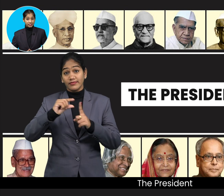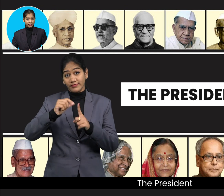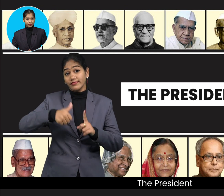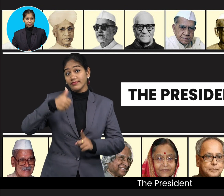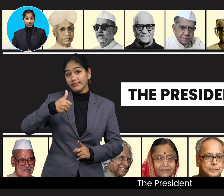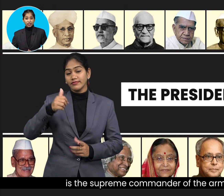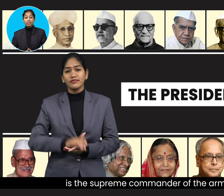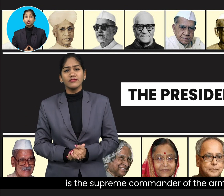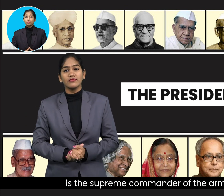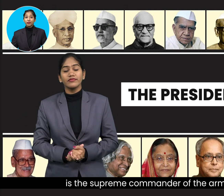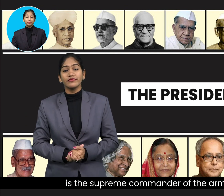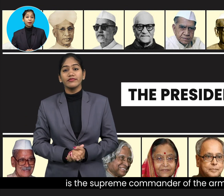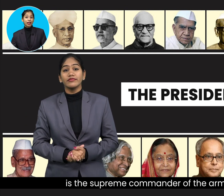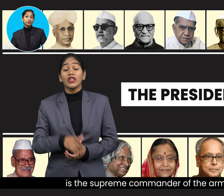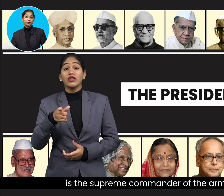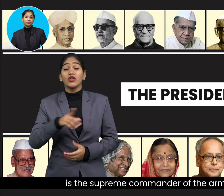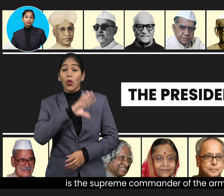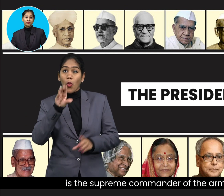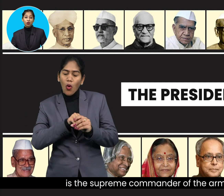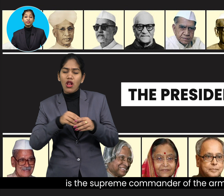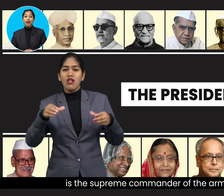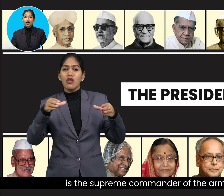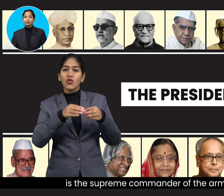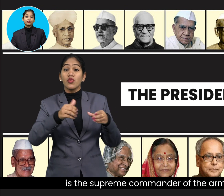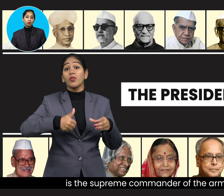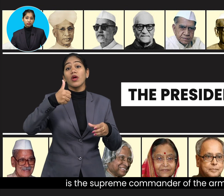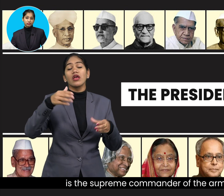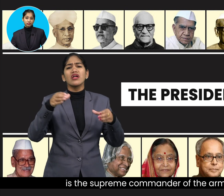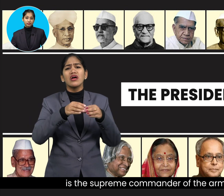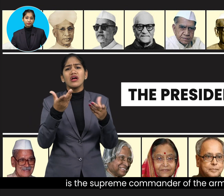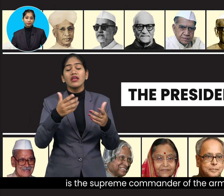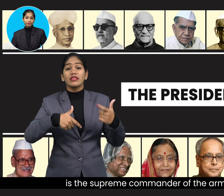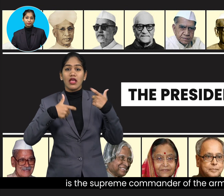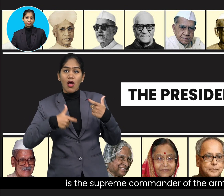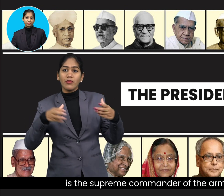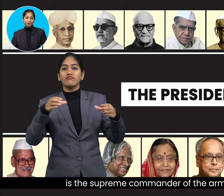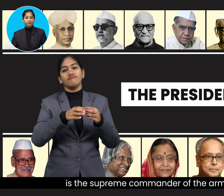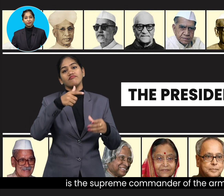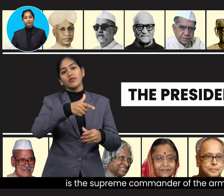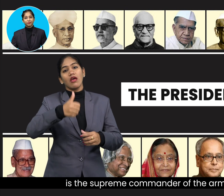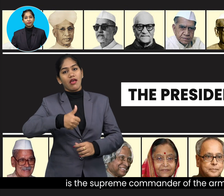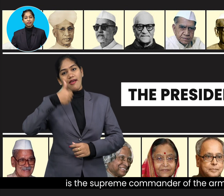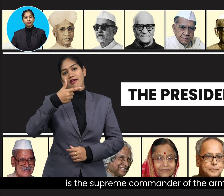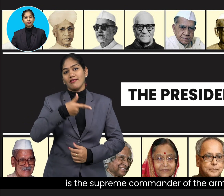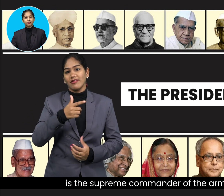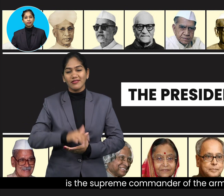The President is the Supreme Commander of the Armed Forces